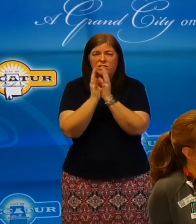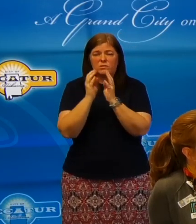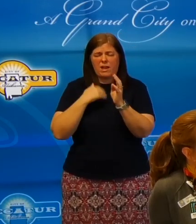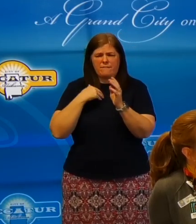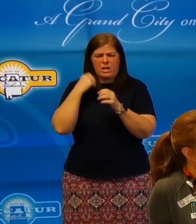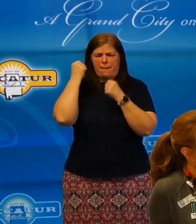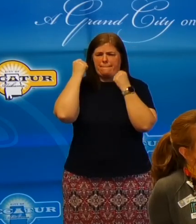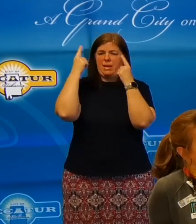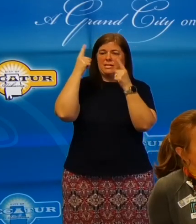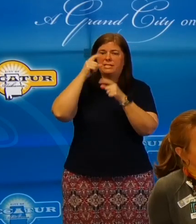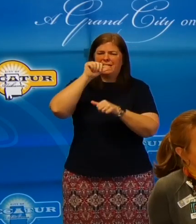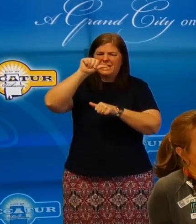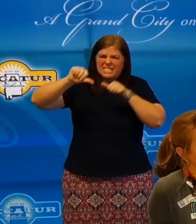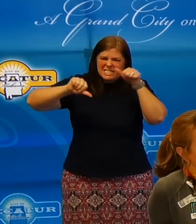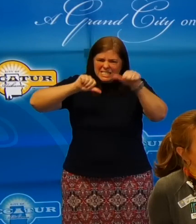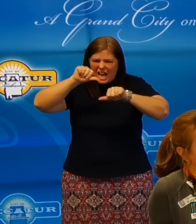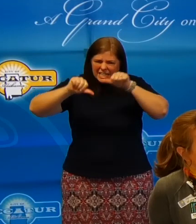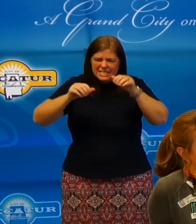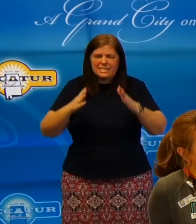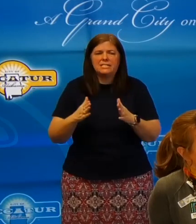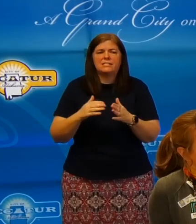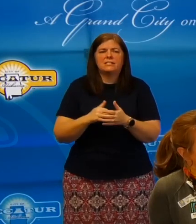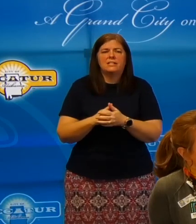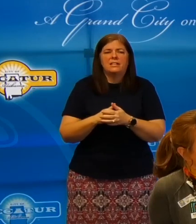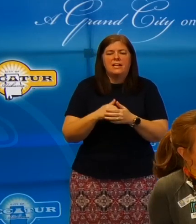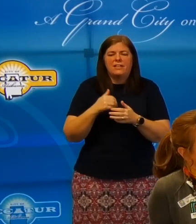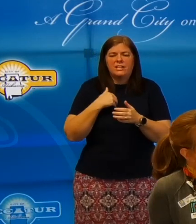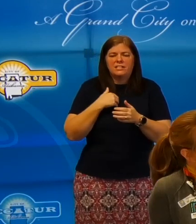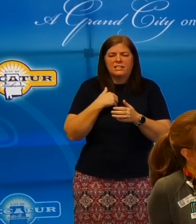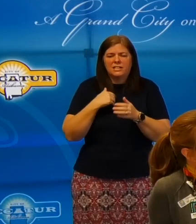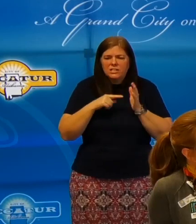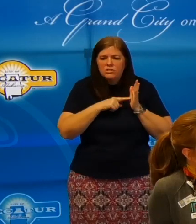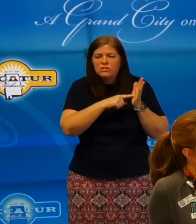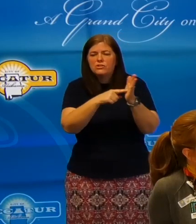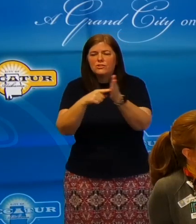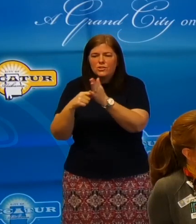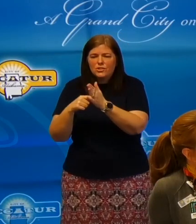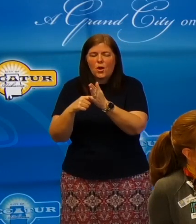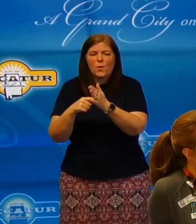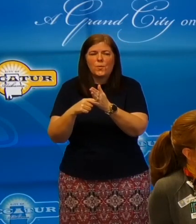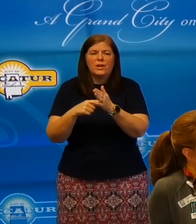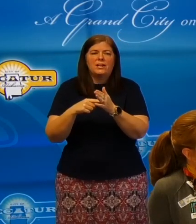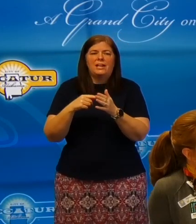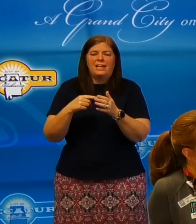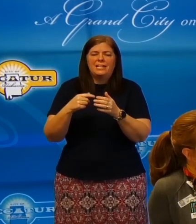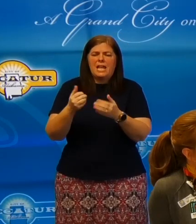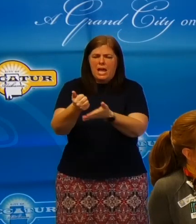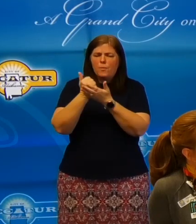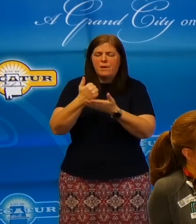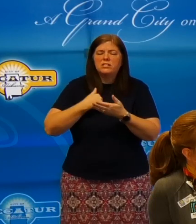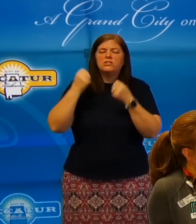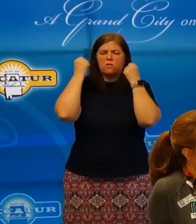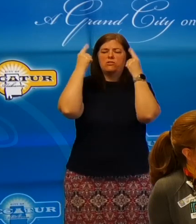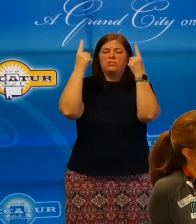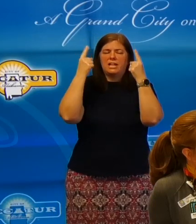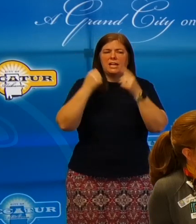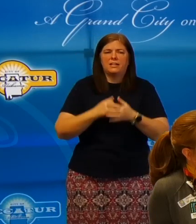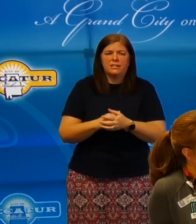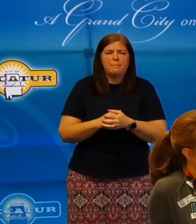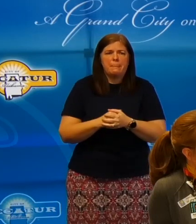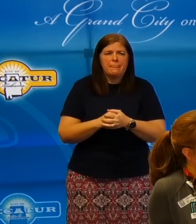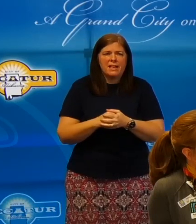that can help go through and disseminate the charts and then bring them down to a level that someone like I can understand. They are